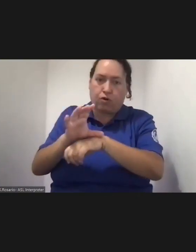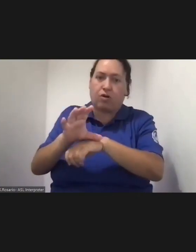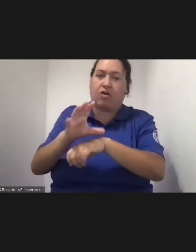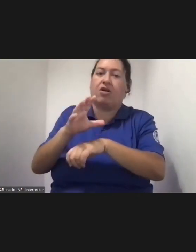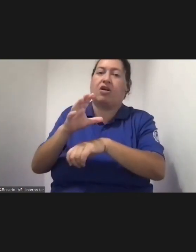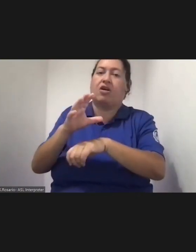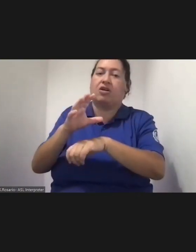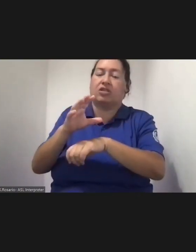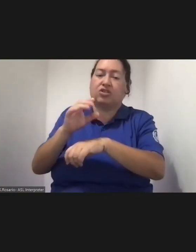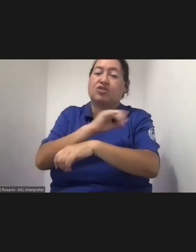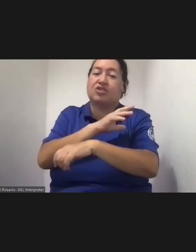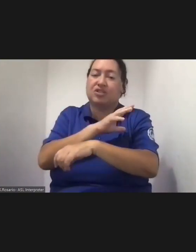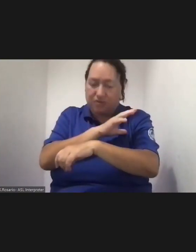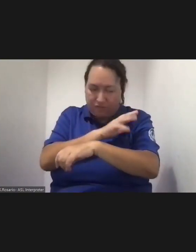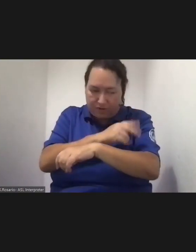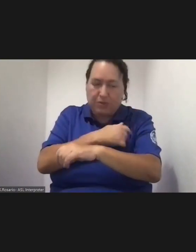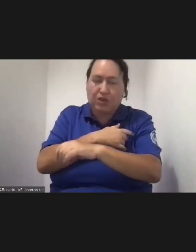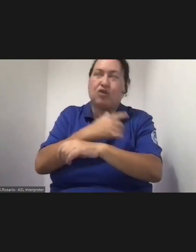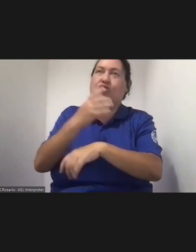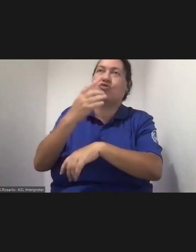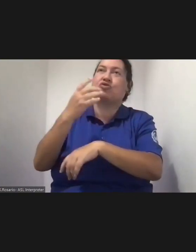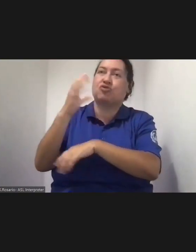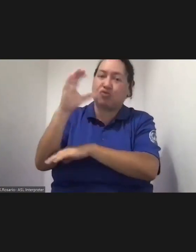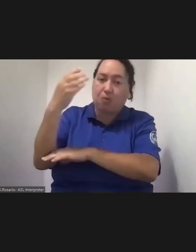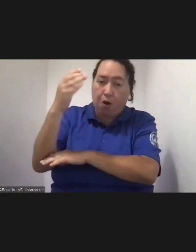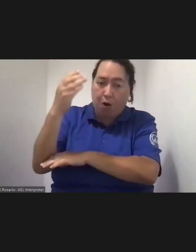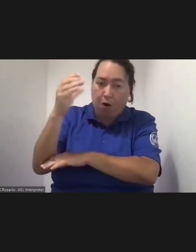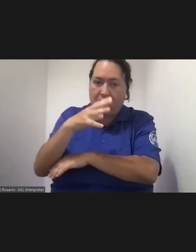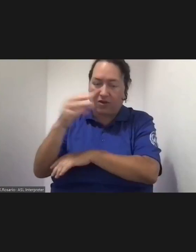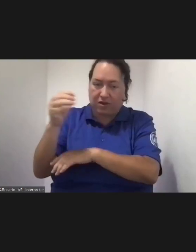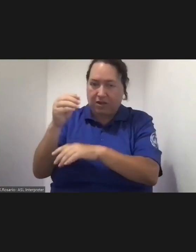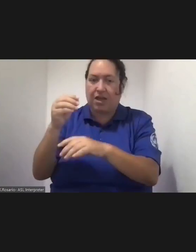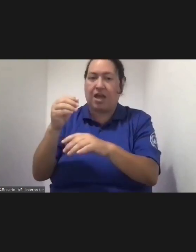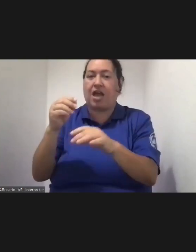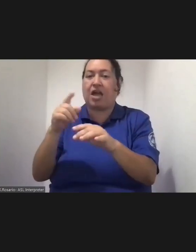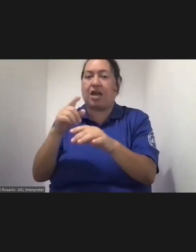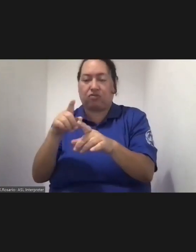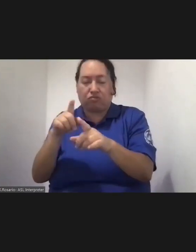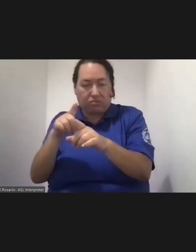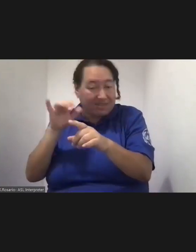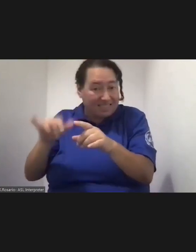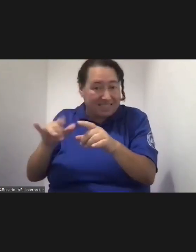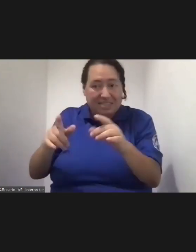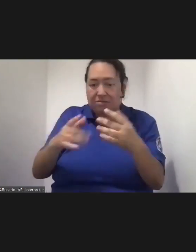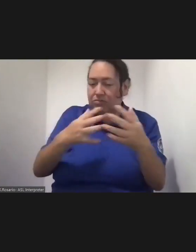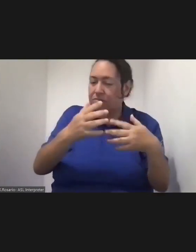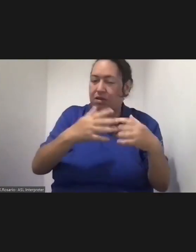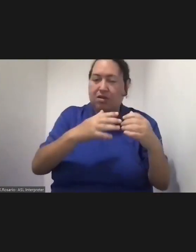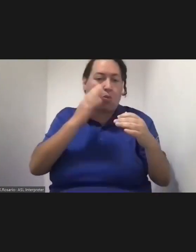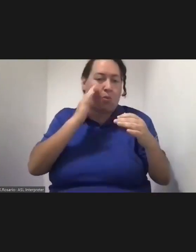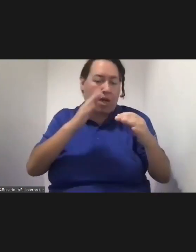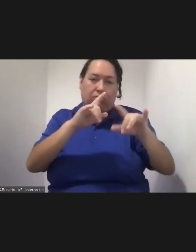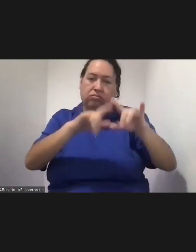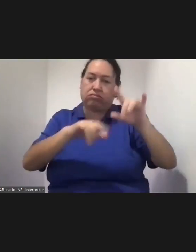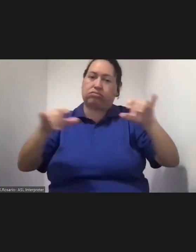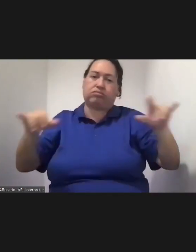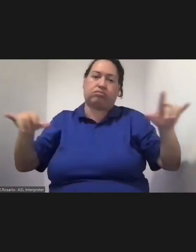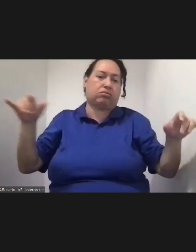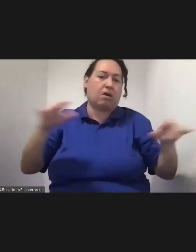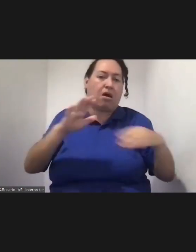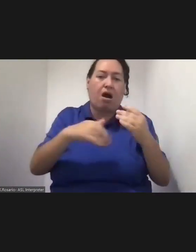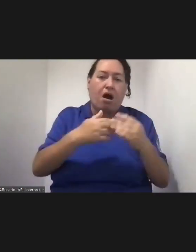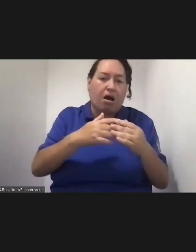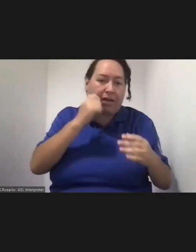time. As we all know, this virus is non-discriminatory. It affects all ethnic groups and is therefore necessary. It is